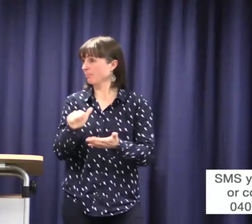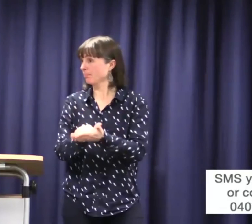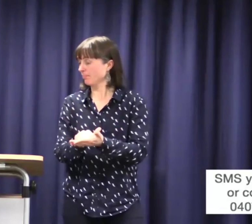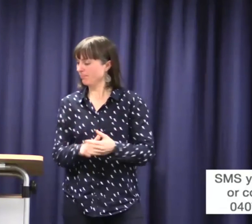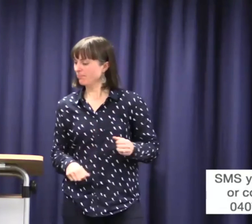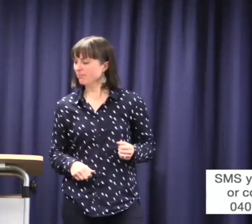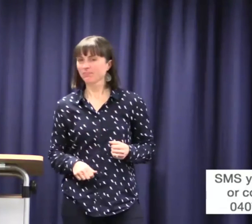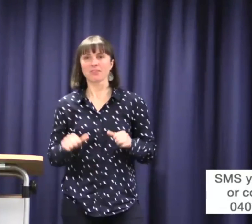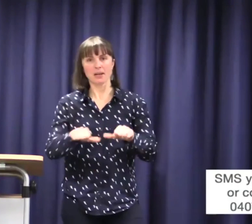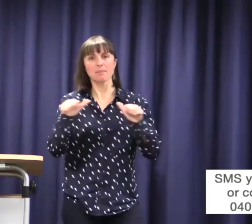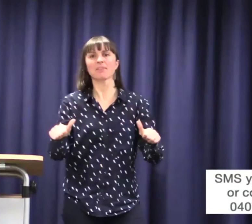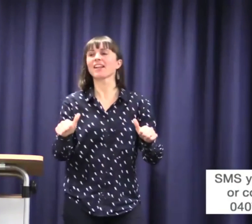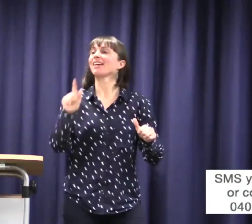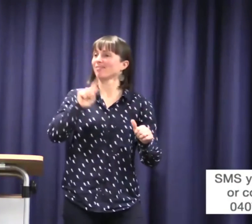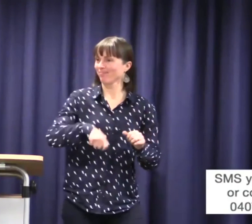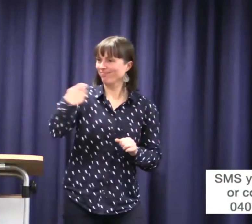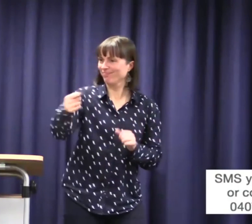you individually at a later time.